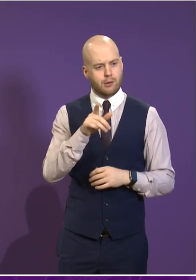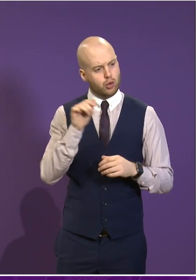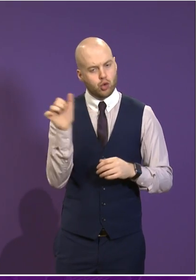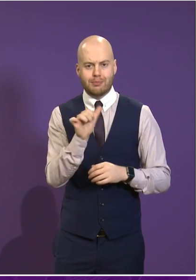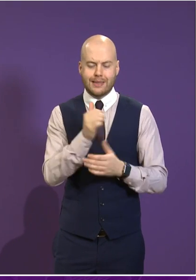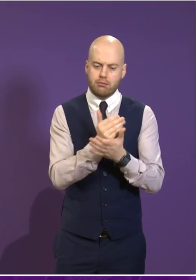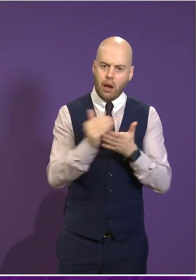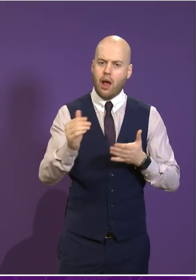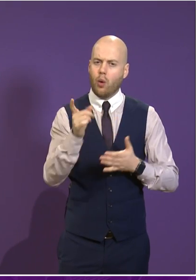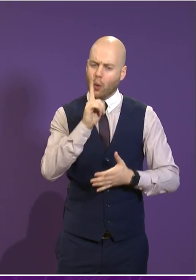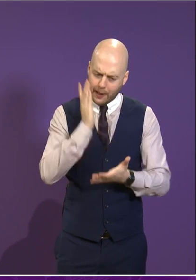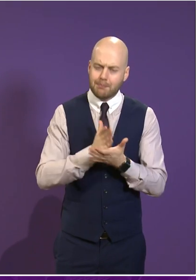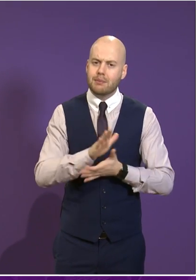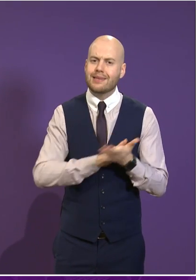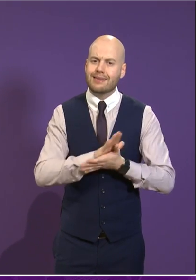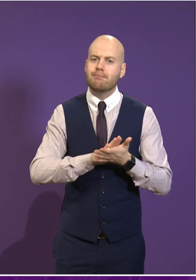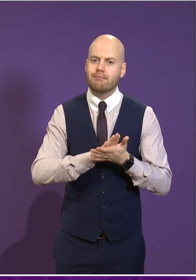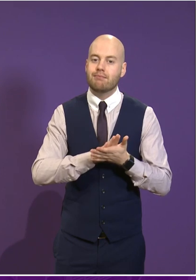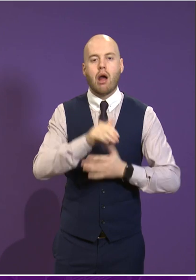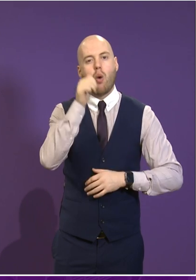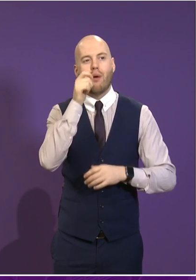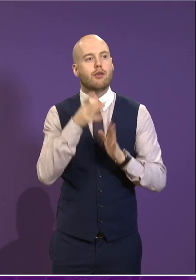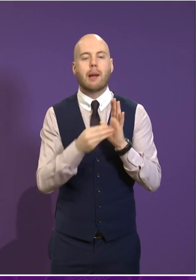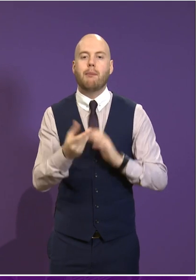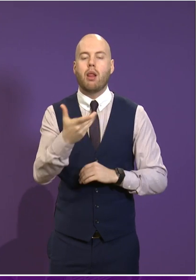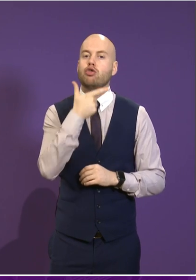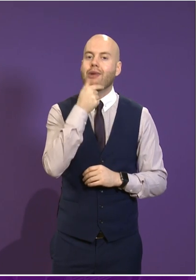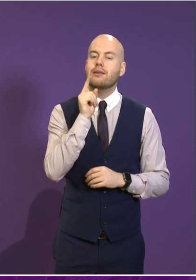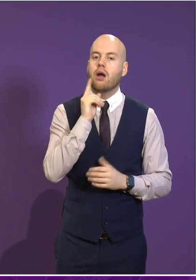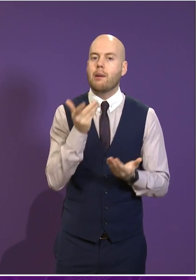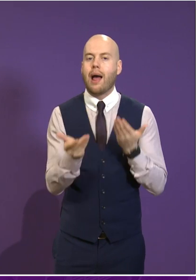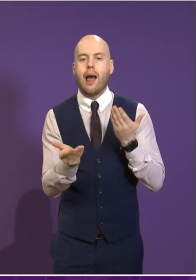the summer about gender balance in colleges and universities.